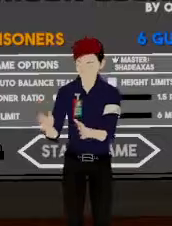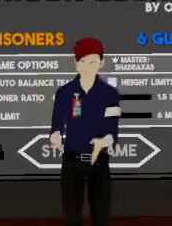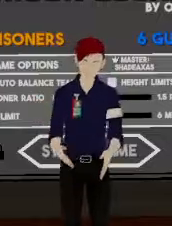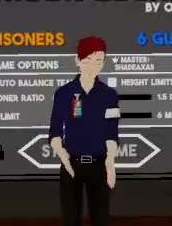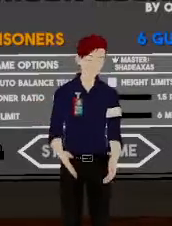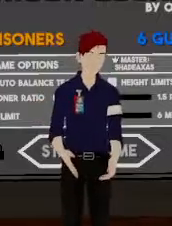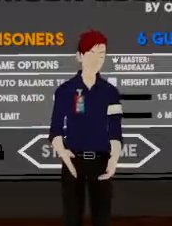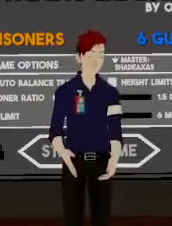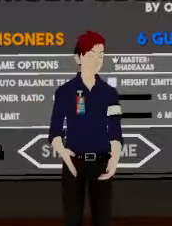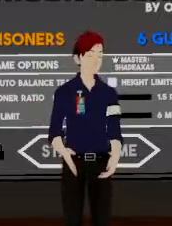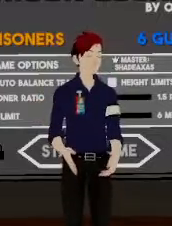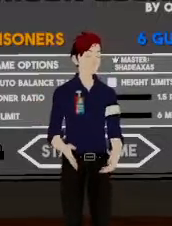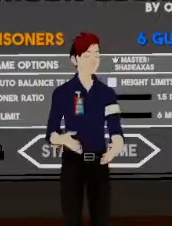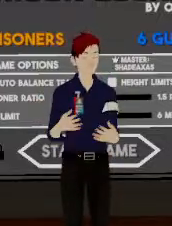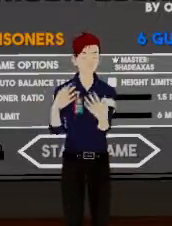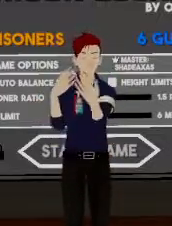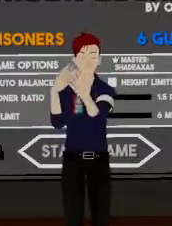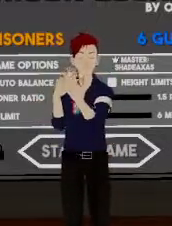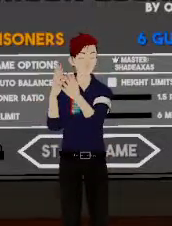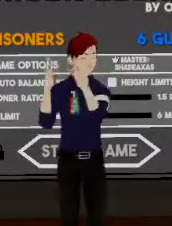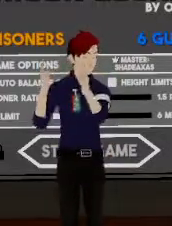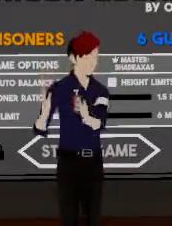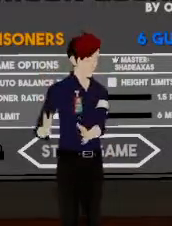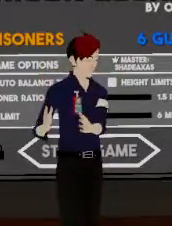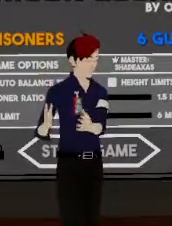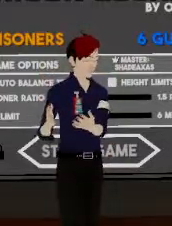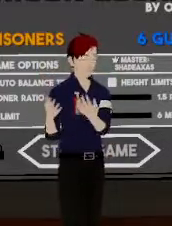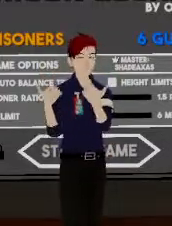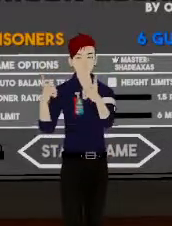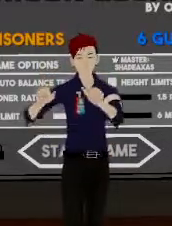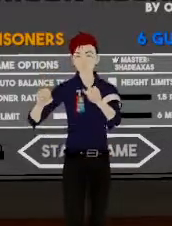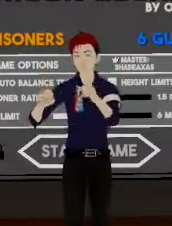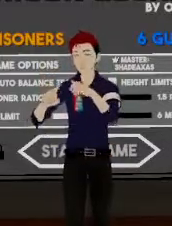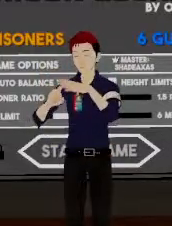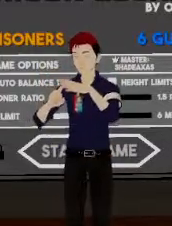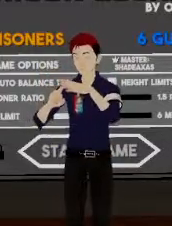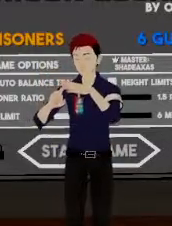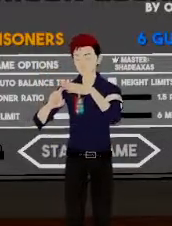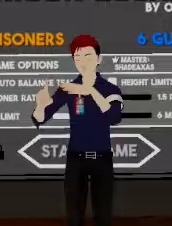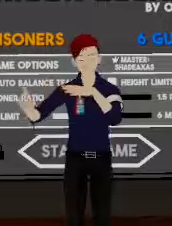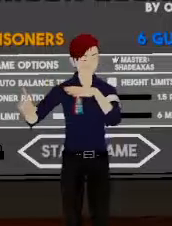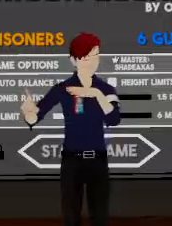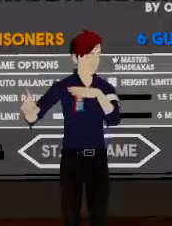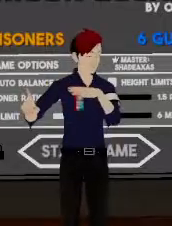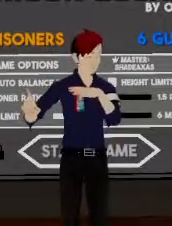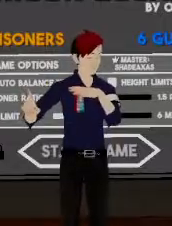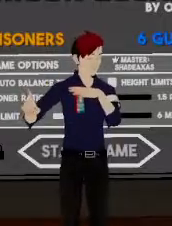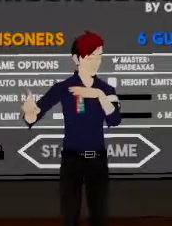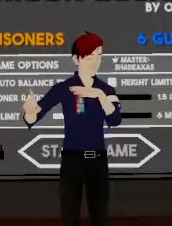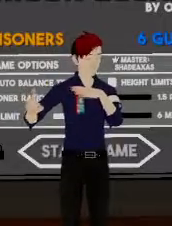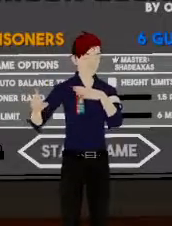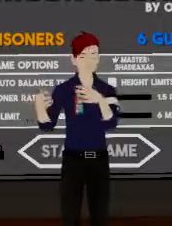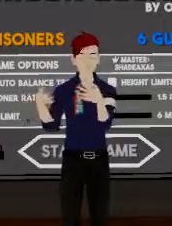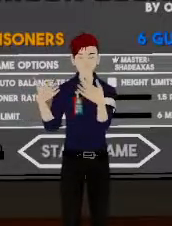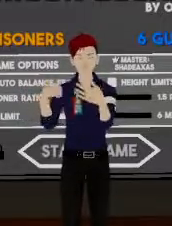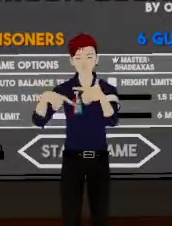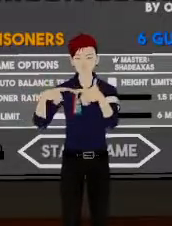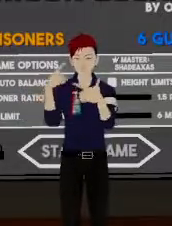right. So the prisoners are trying to escape. So this is the sign